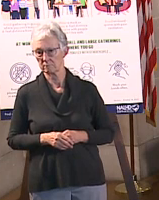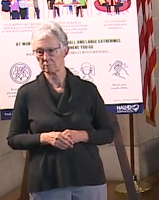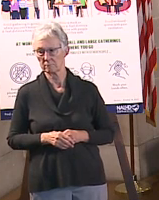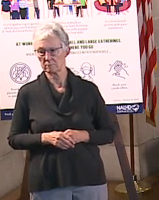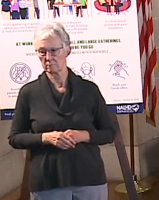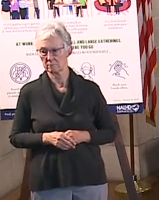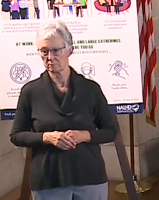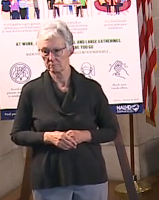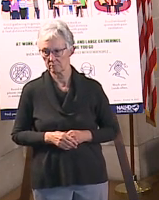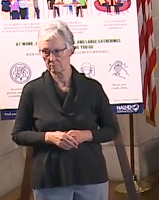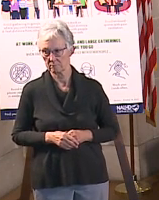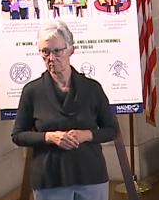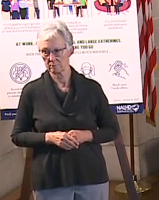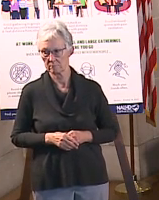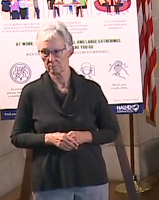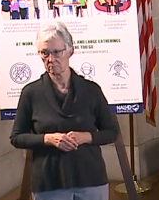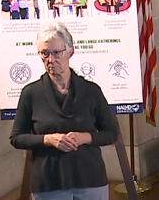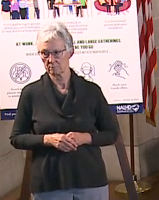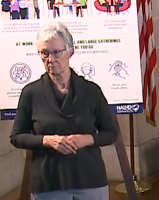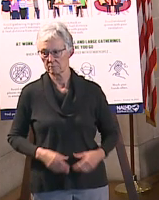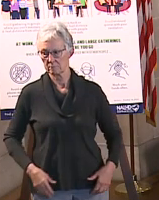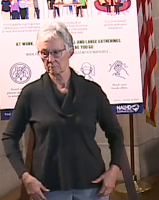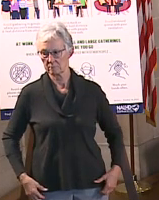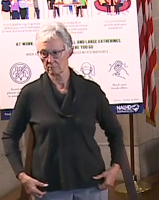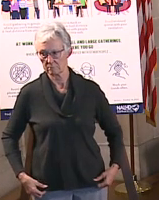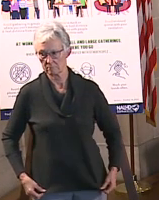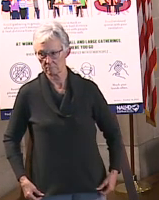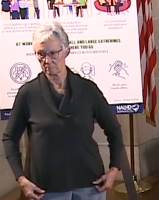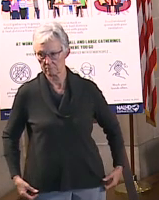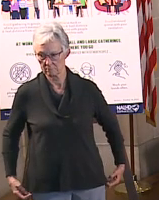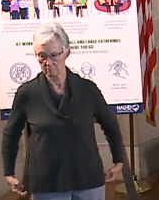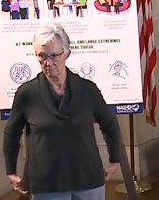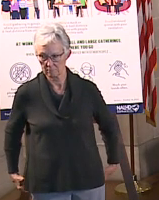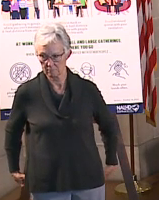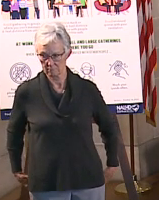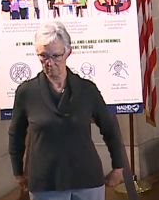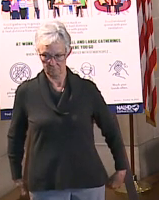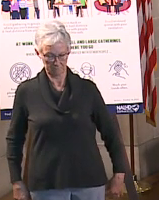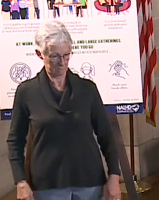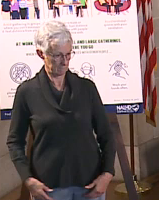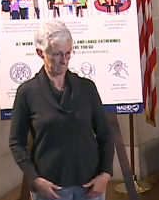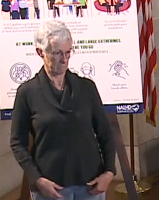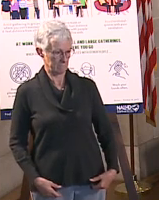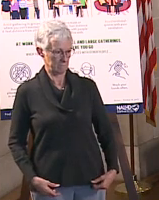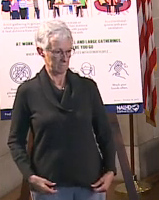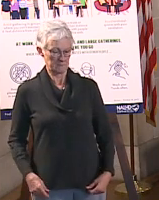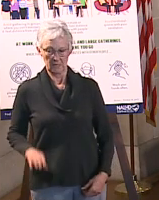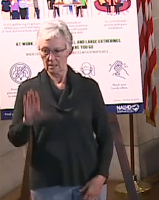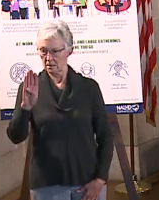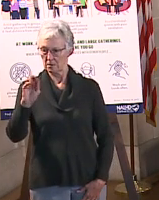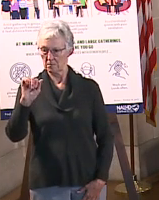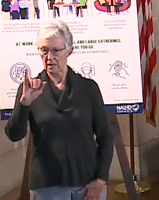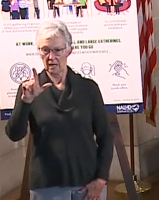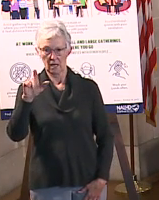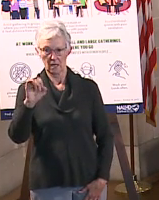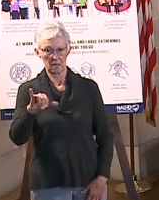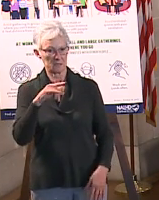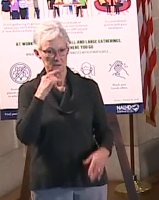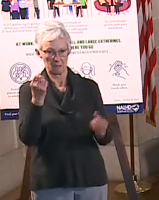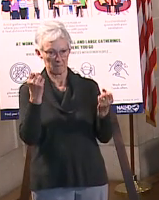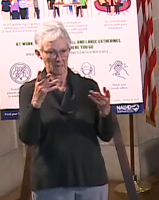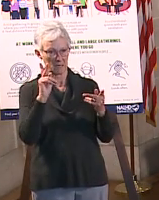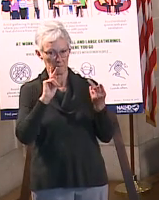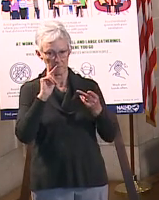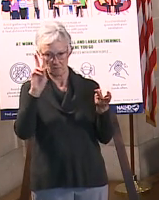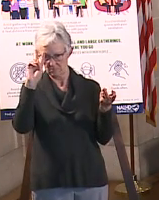any kind of an education campaign similar to what's been done with coronavirus to encourage people to get the vaccine? So Bailey said there's a lot of misinformation about